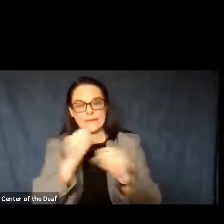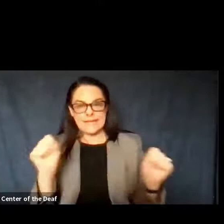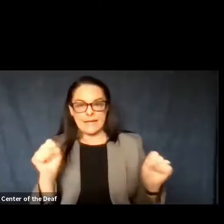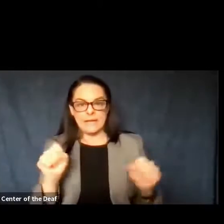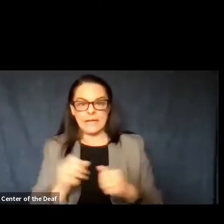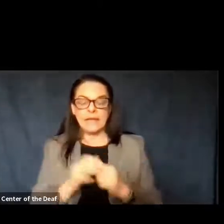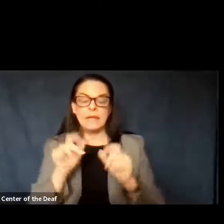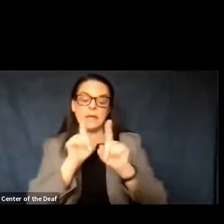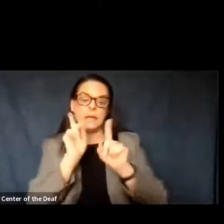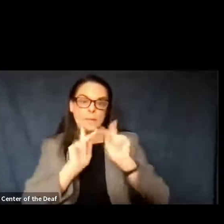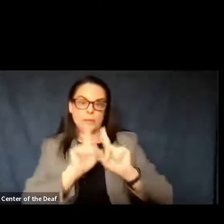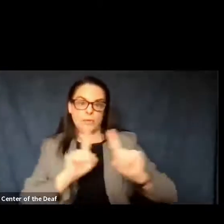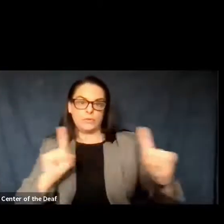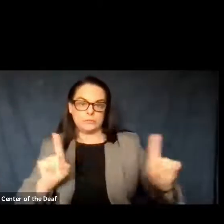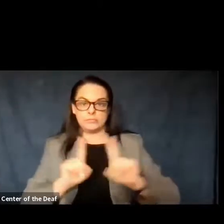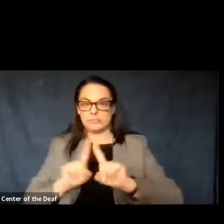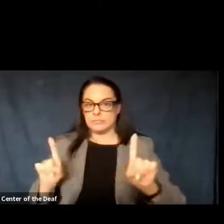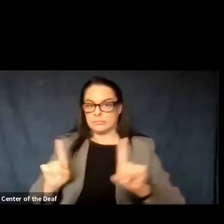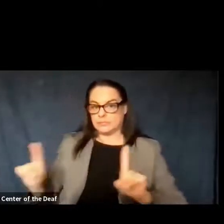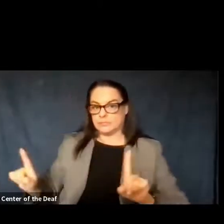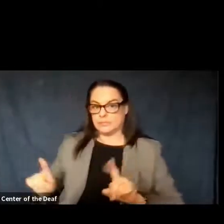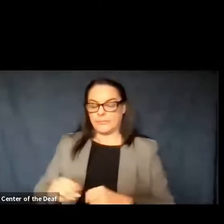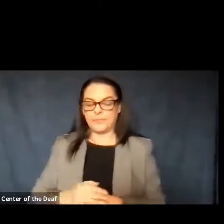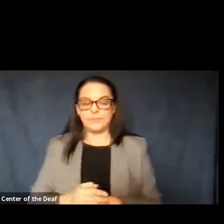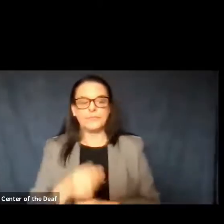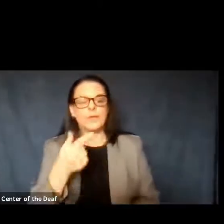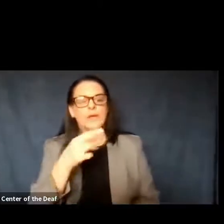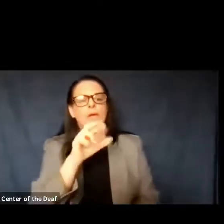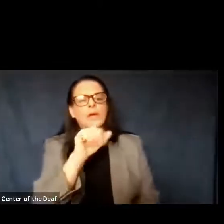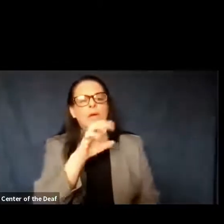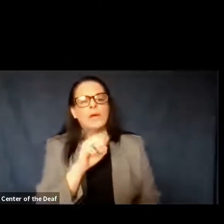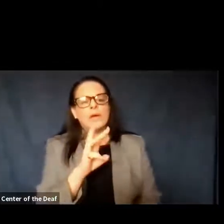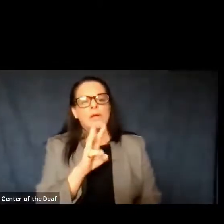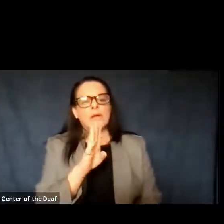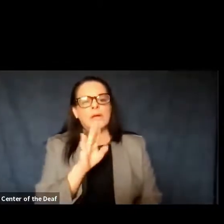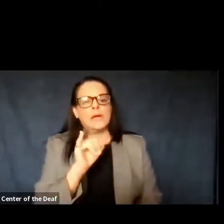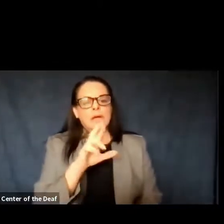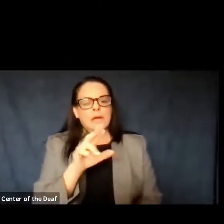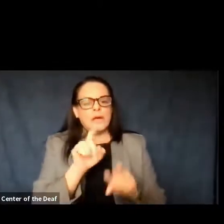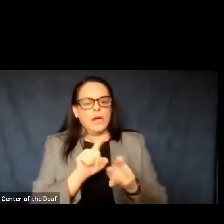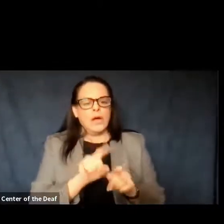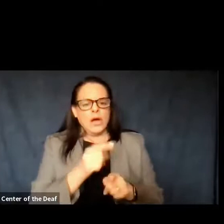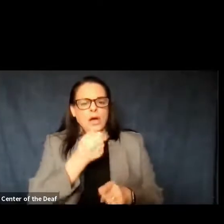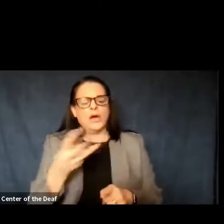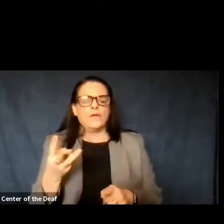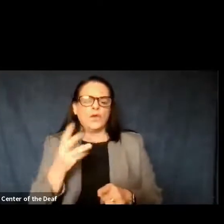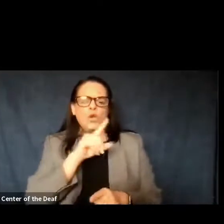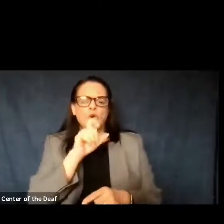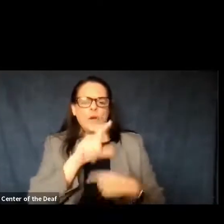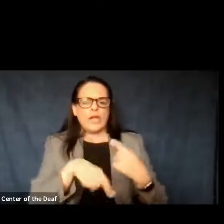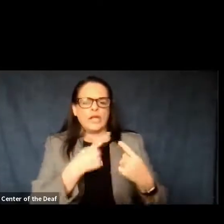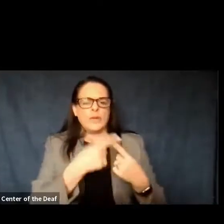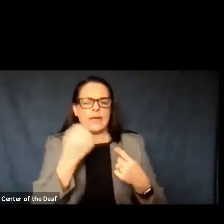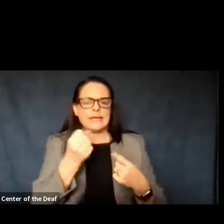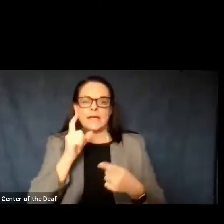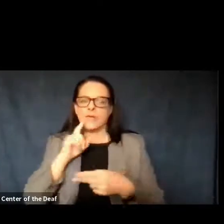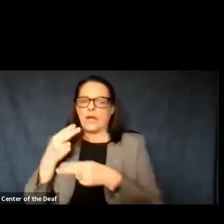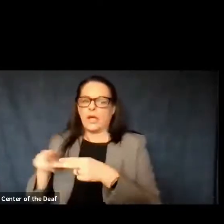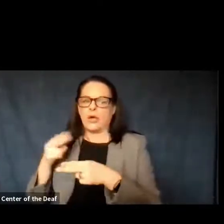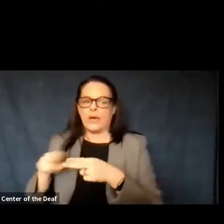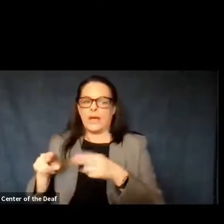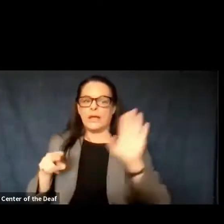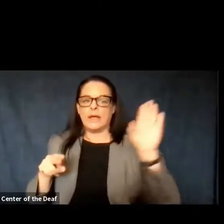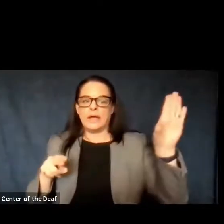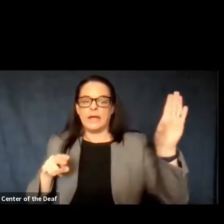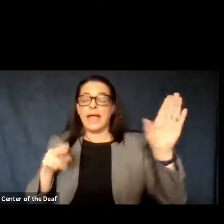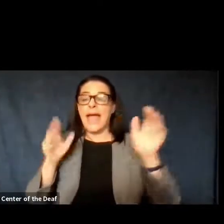separation. From Grace with WBIR also has a few logistical questions. Real quick, ask everybody that's